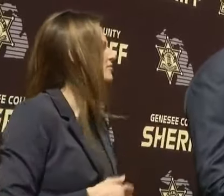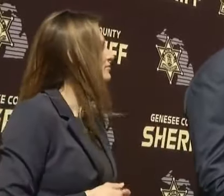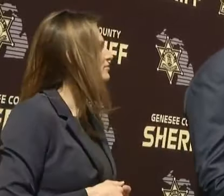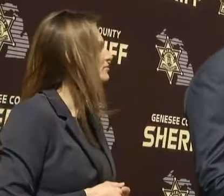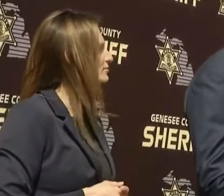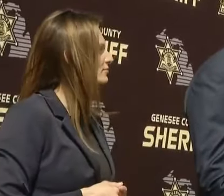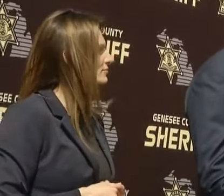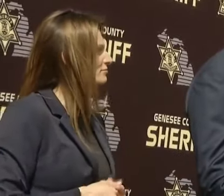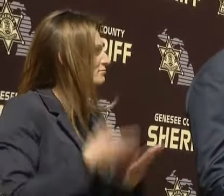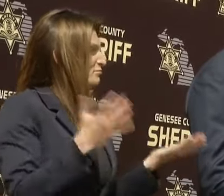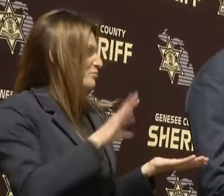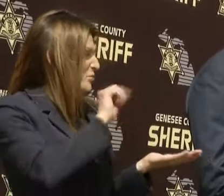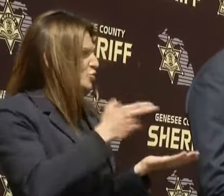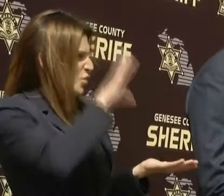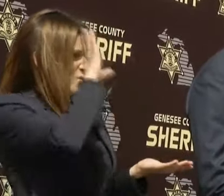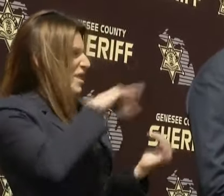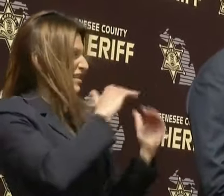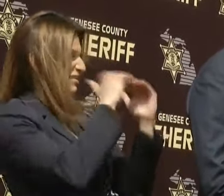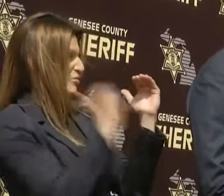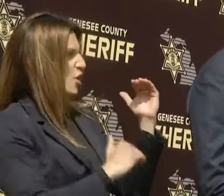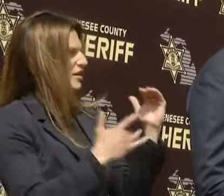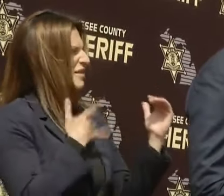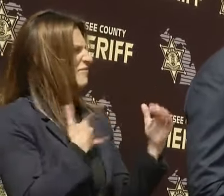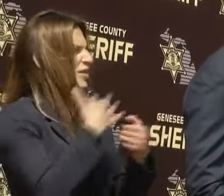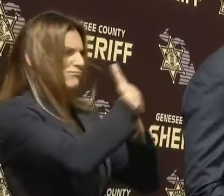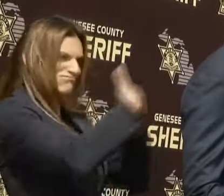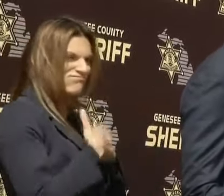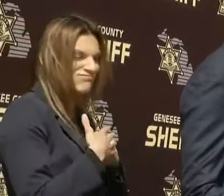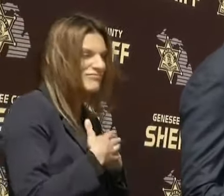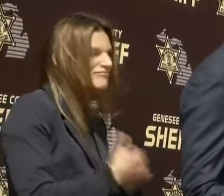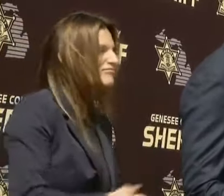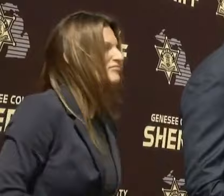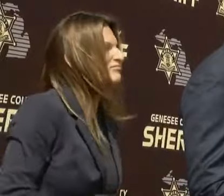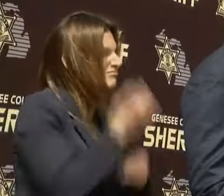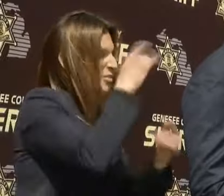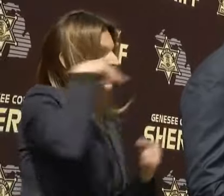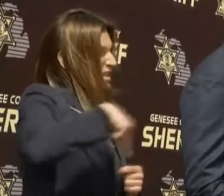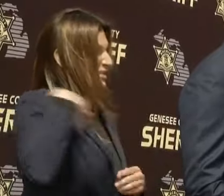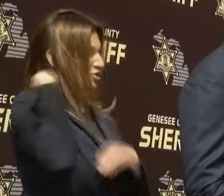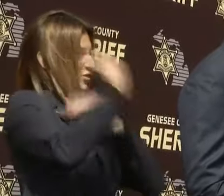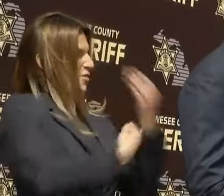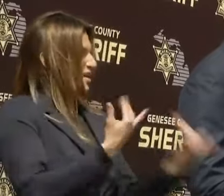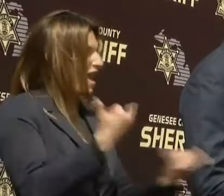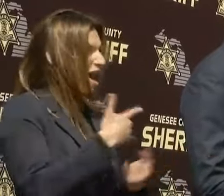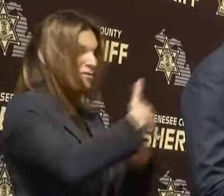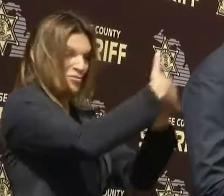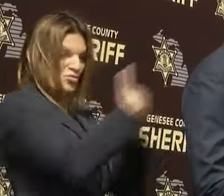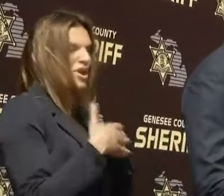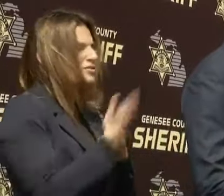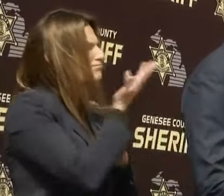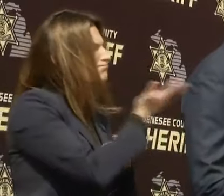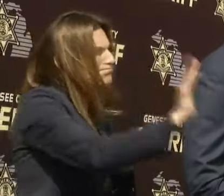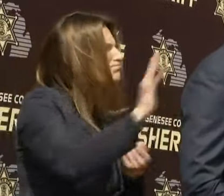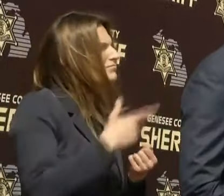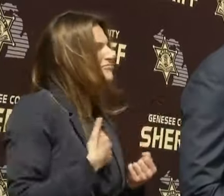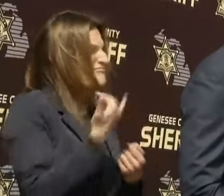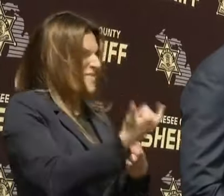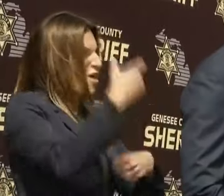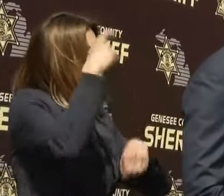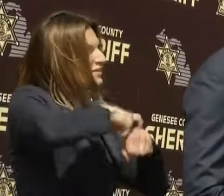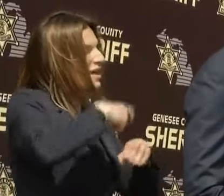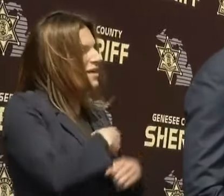and progress in Michigan. This generation, our generation, is going to be the